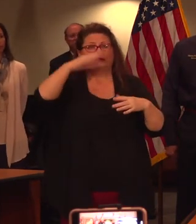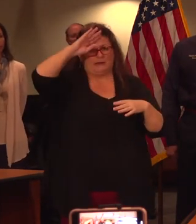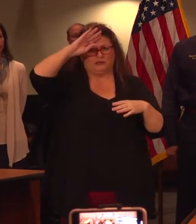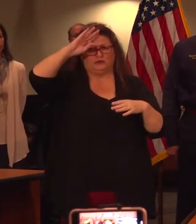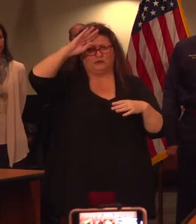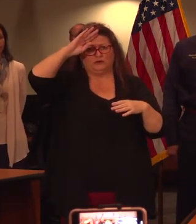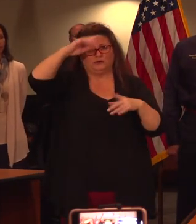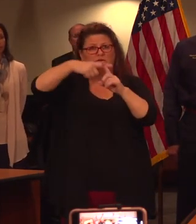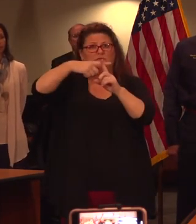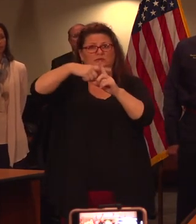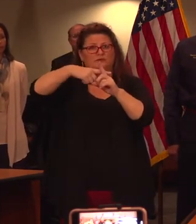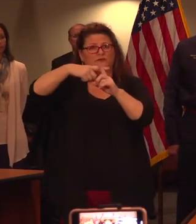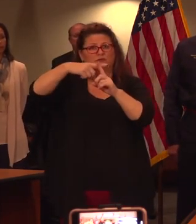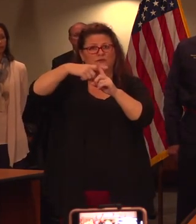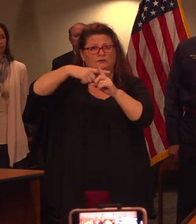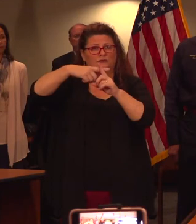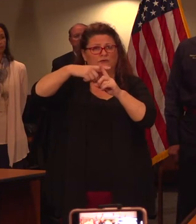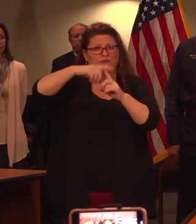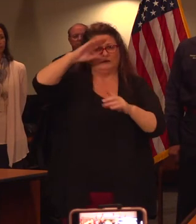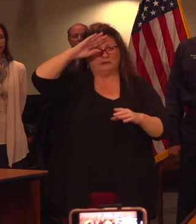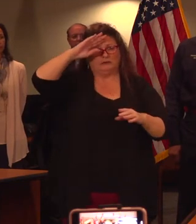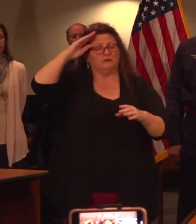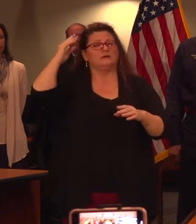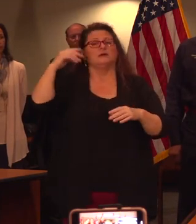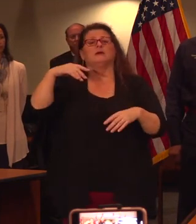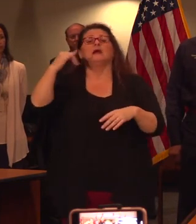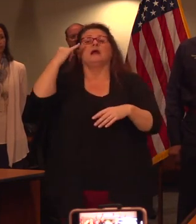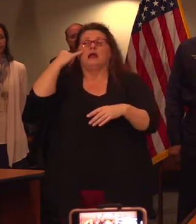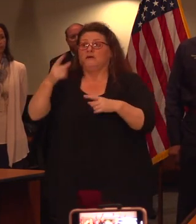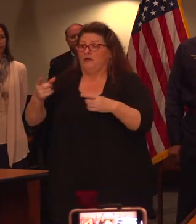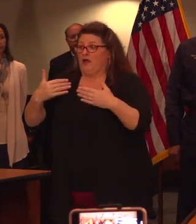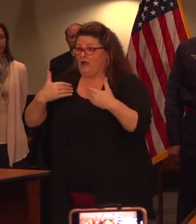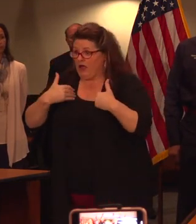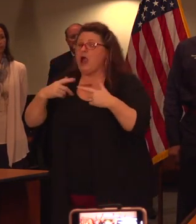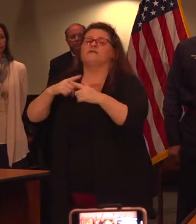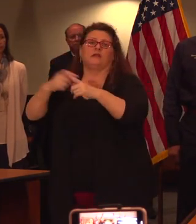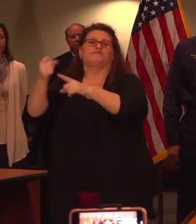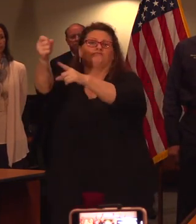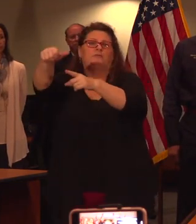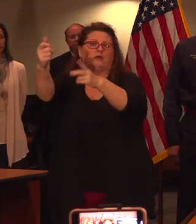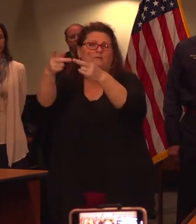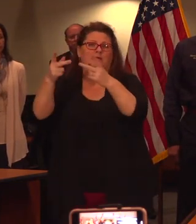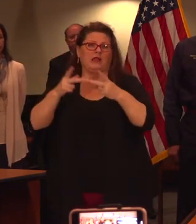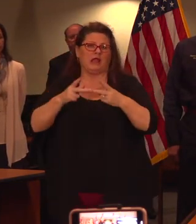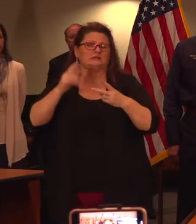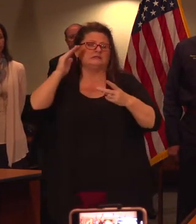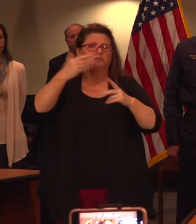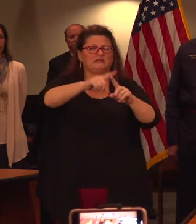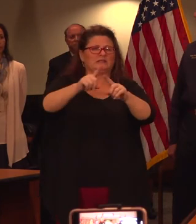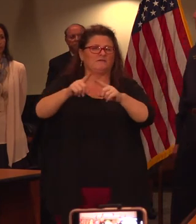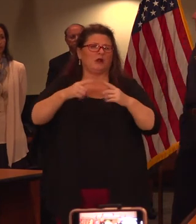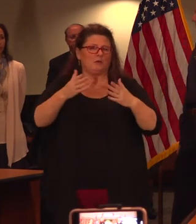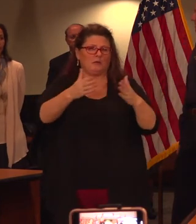temperature issue, then they would be, you know, moved off to somewhere else for a different level of testing. So I think we're going to see different ways that people are going to do it, but